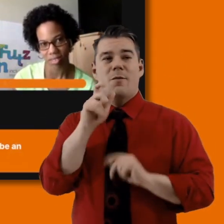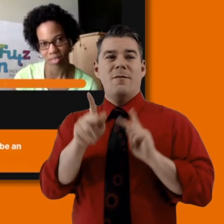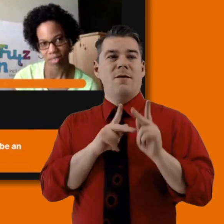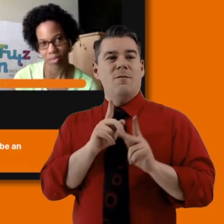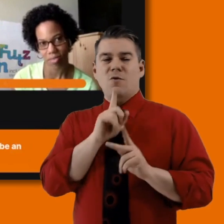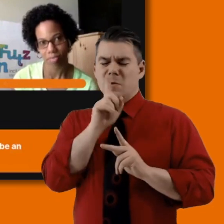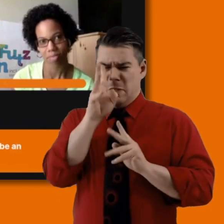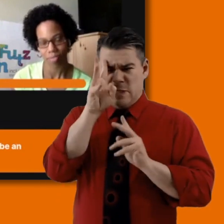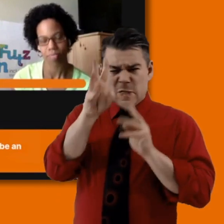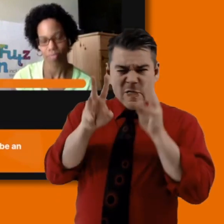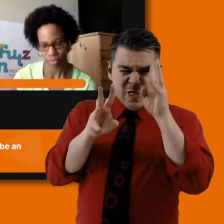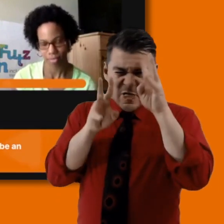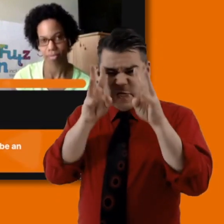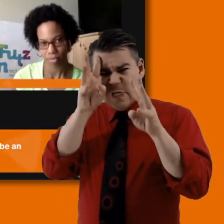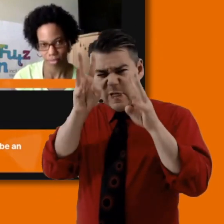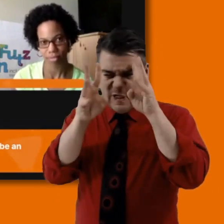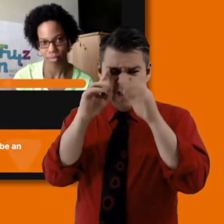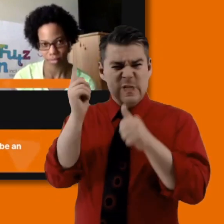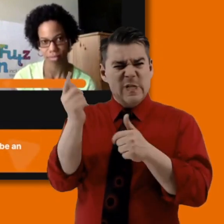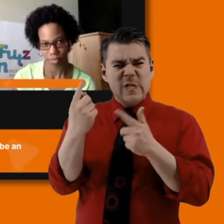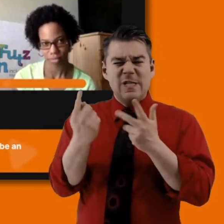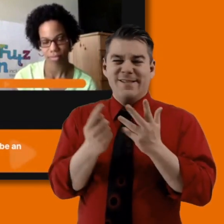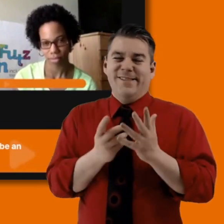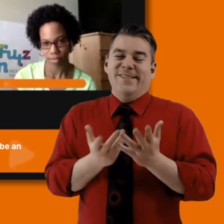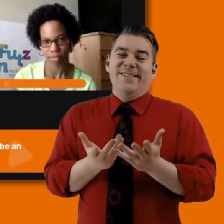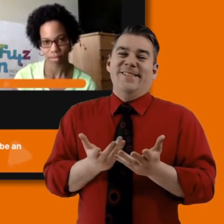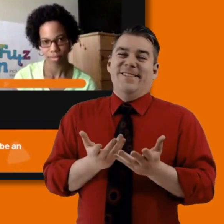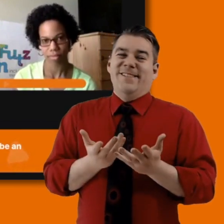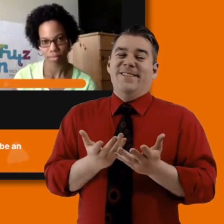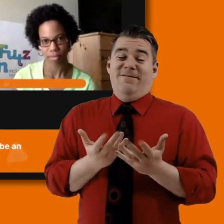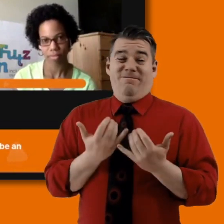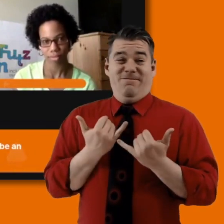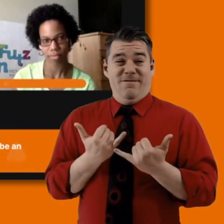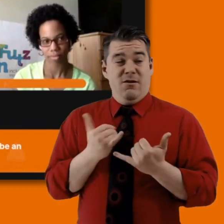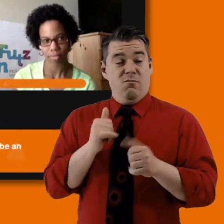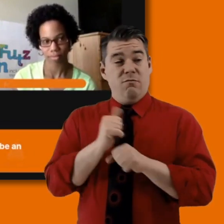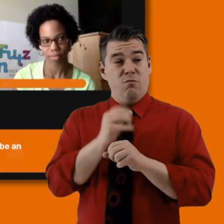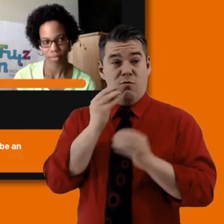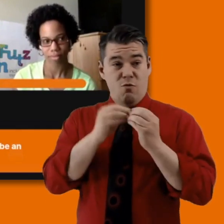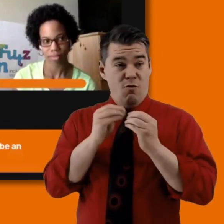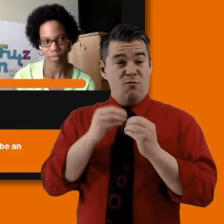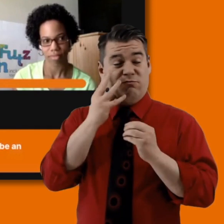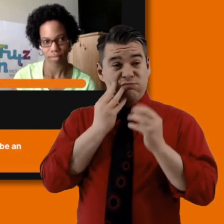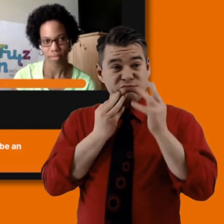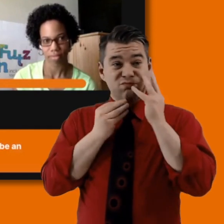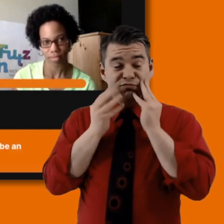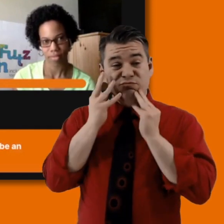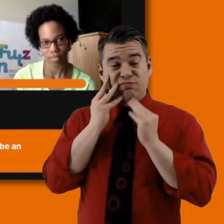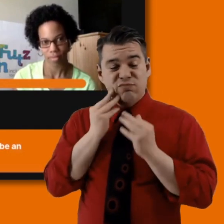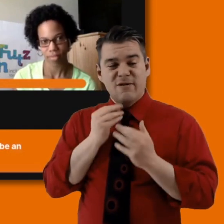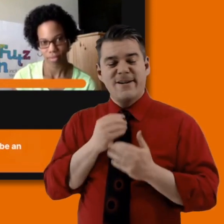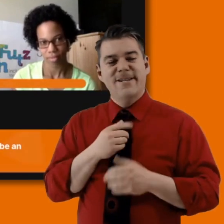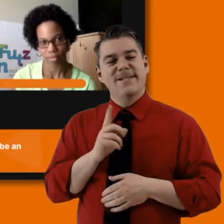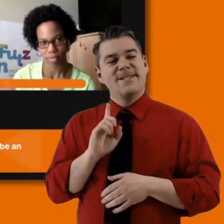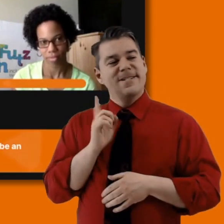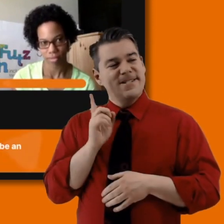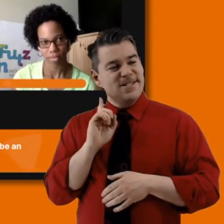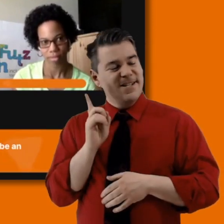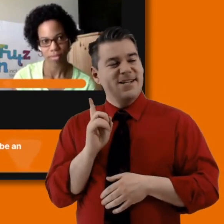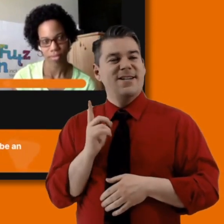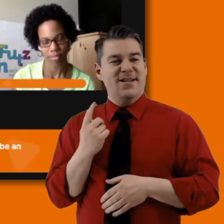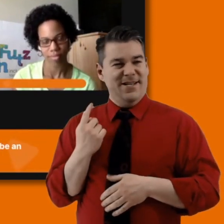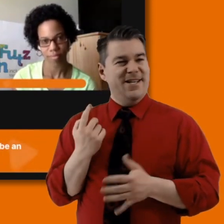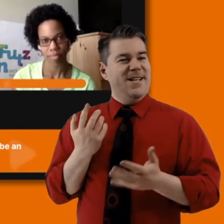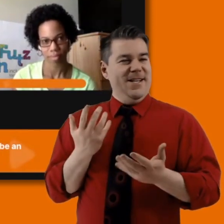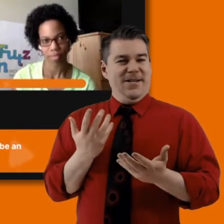super creative and super all these things. And the more I've worked in the field, I realized that we have